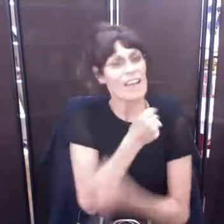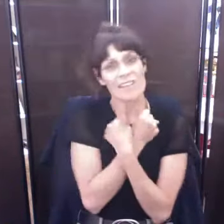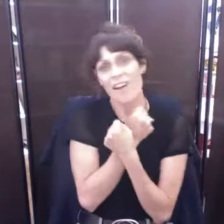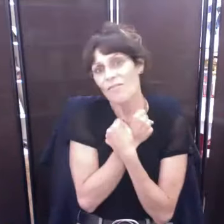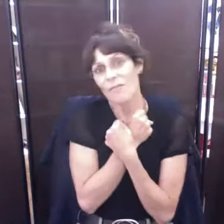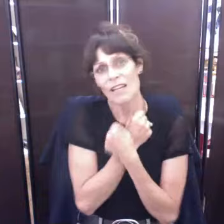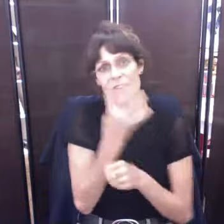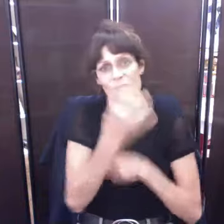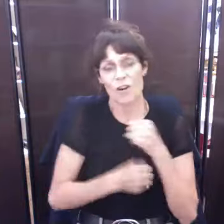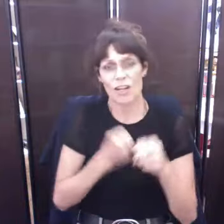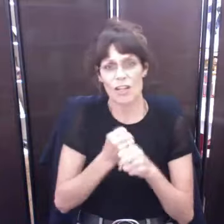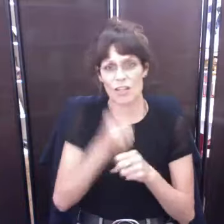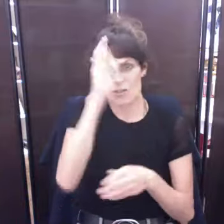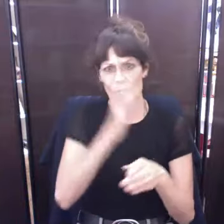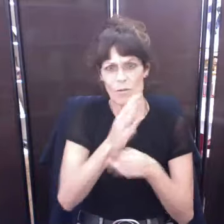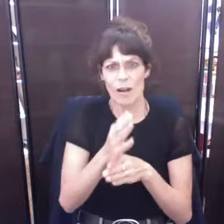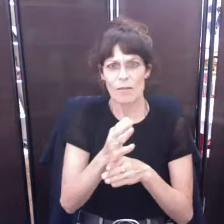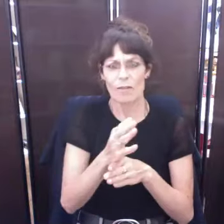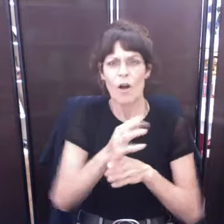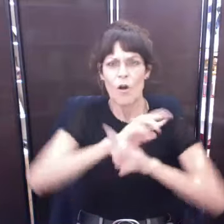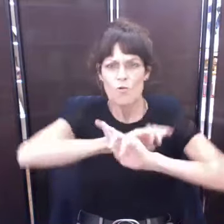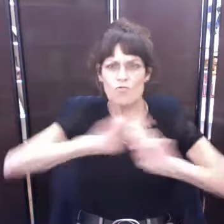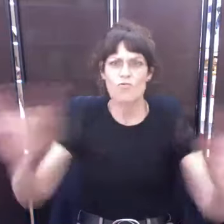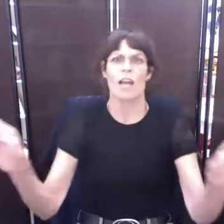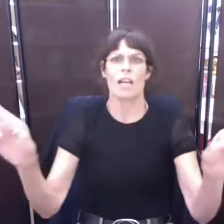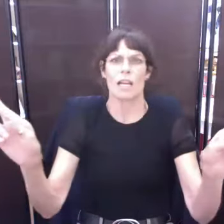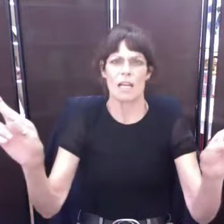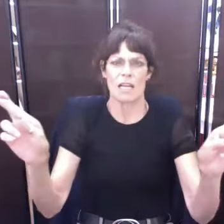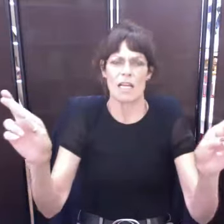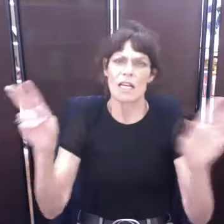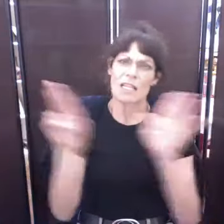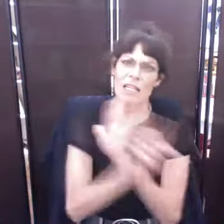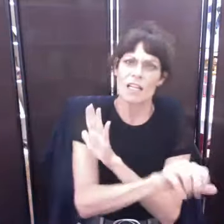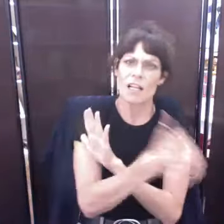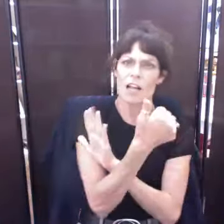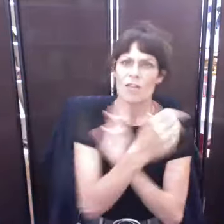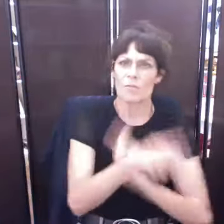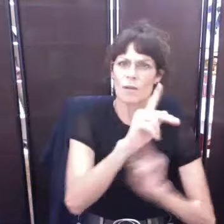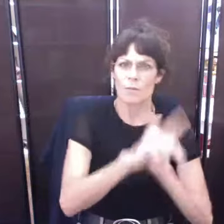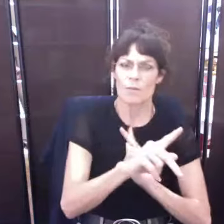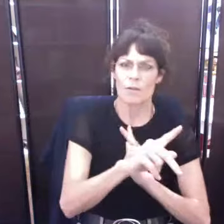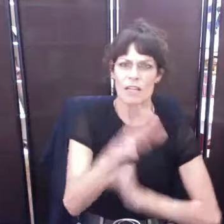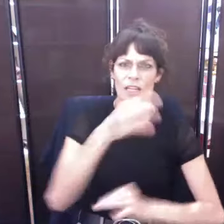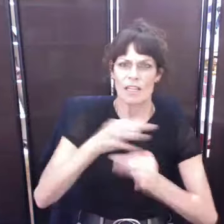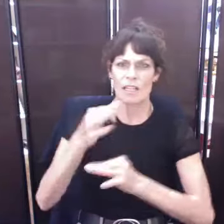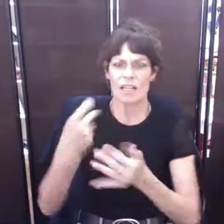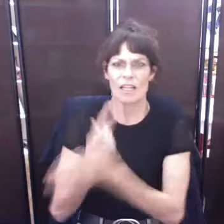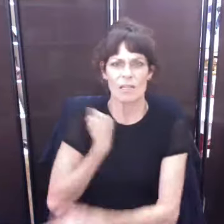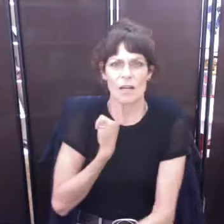sober, I was ready to take a gun to many people's heads because I'm more homicidal than I am suicidal. I was talking my way into bars because I